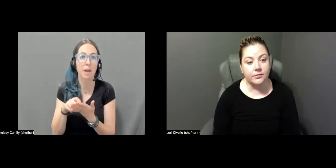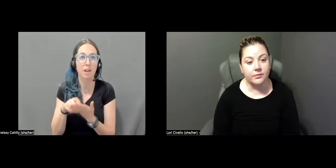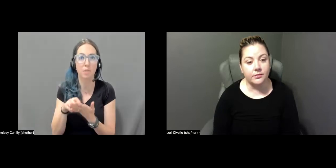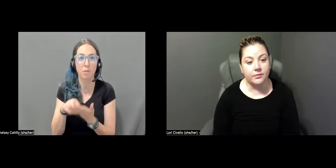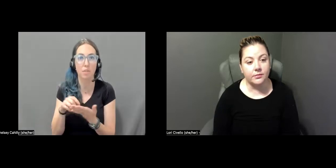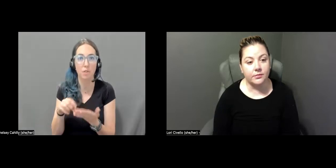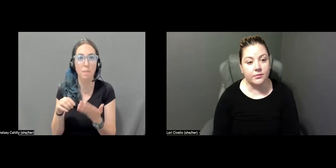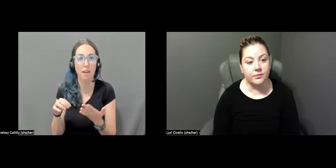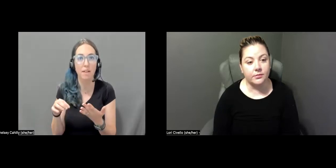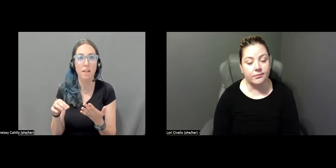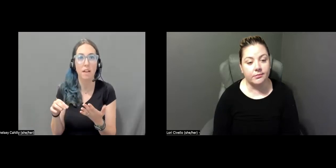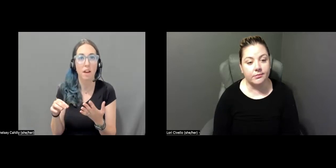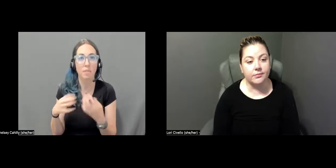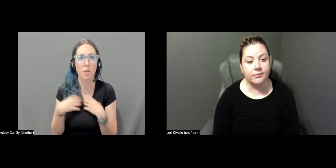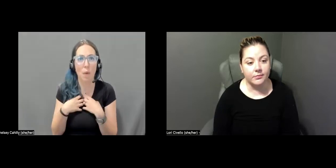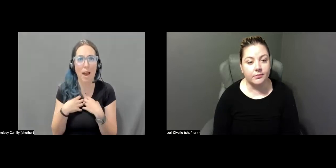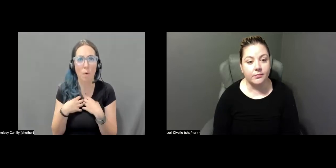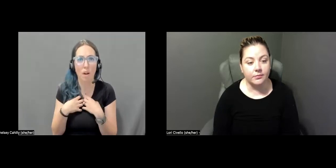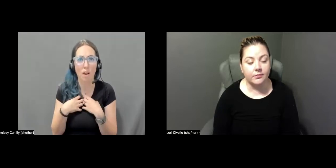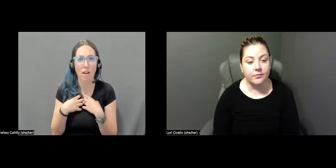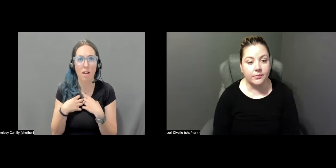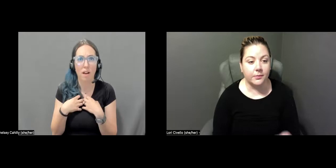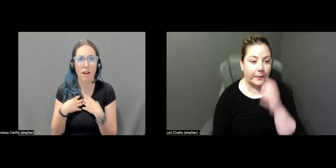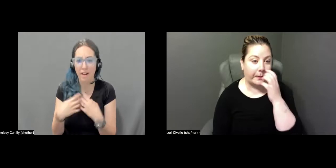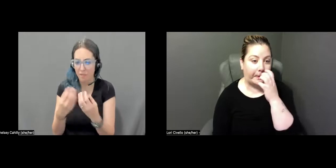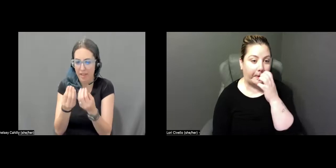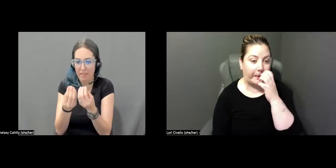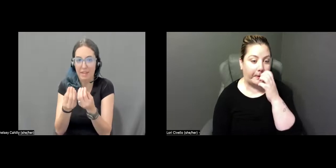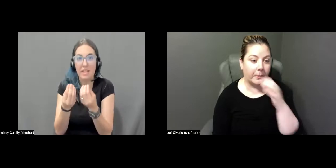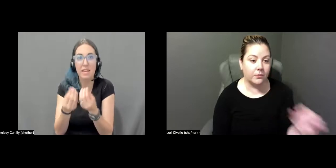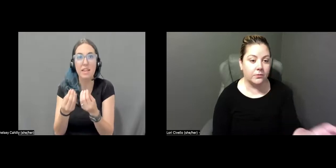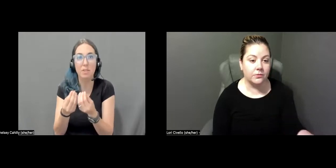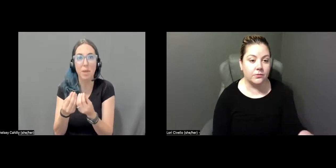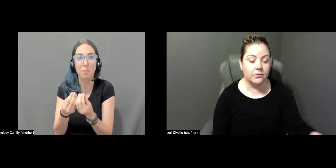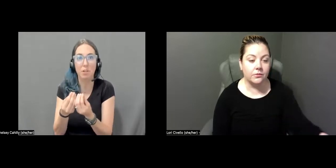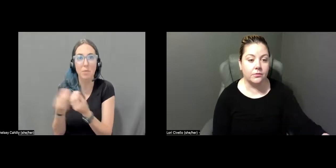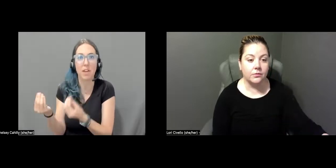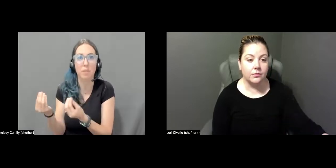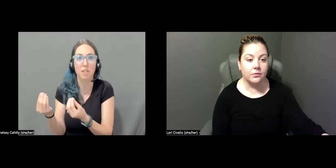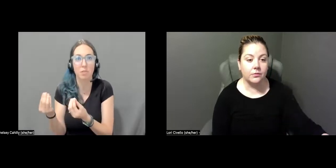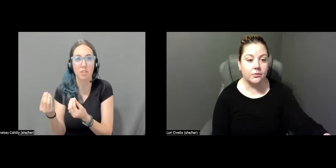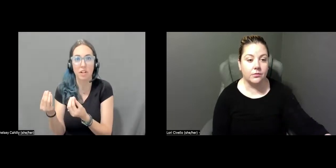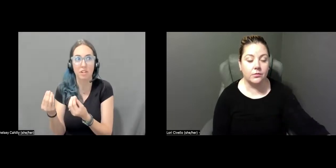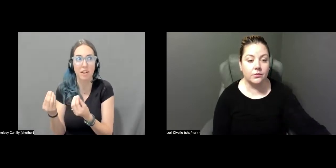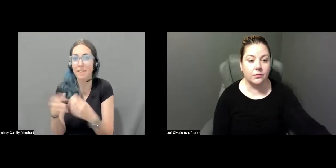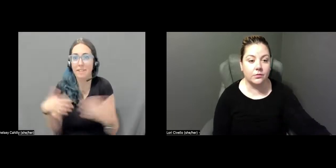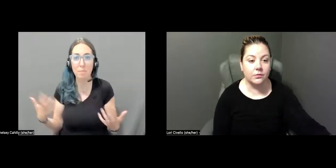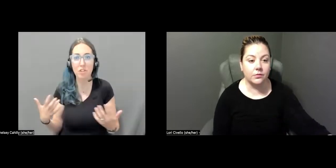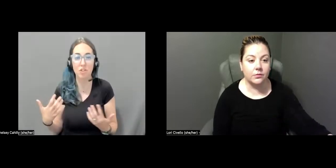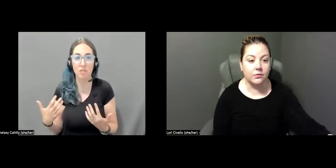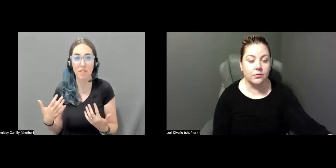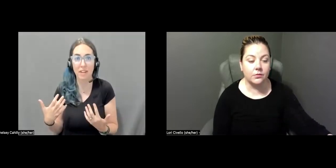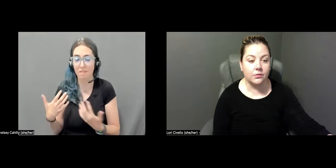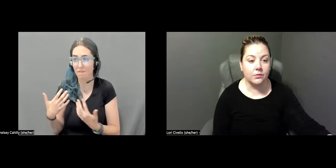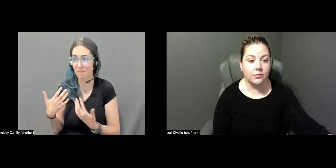writing back and forth with a notepad. And I was like, wow, I have like the key to be able to communicate with this person. And it's simply